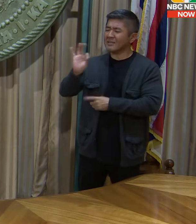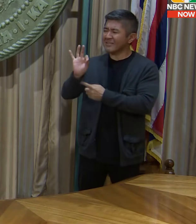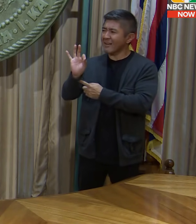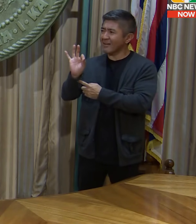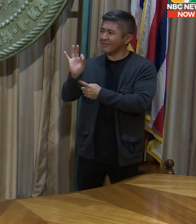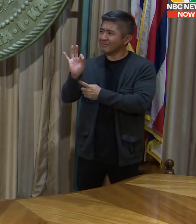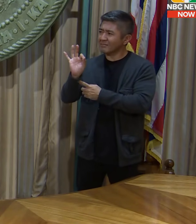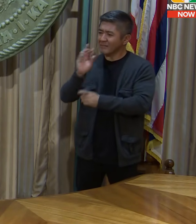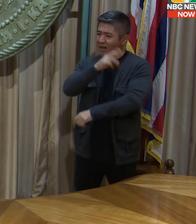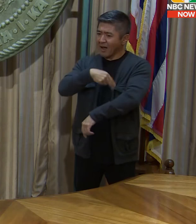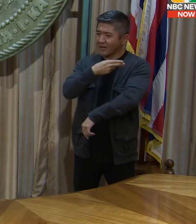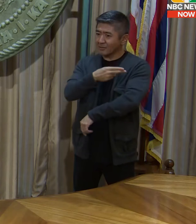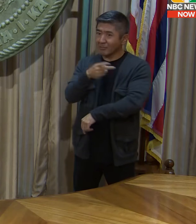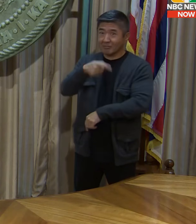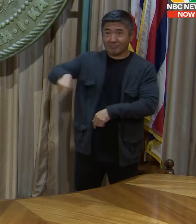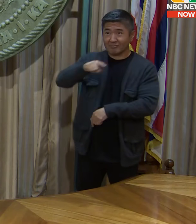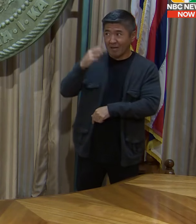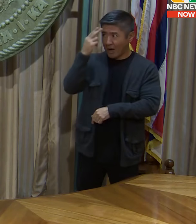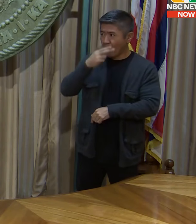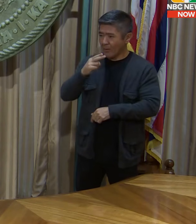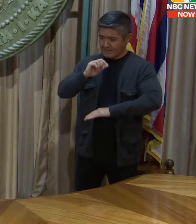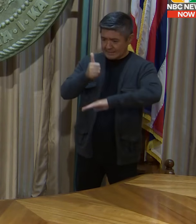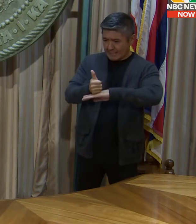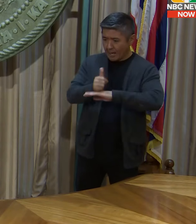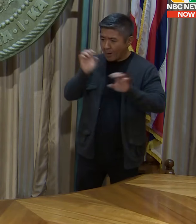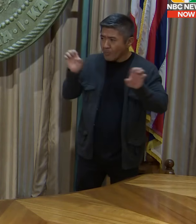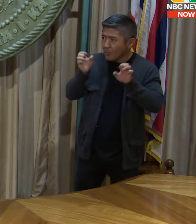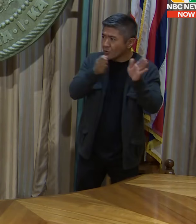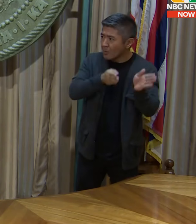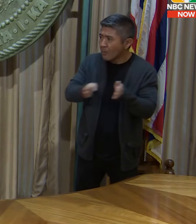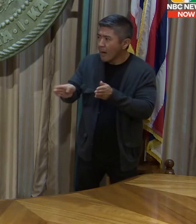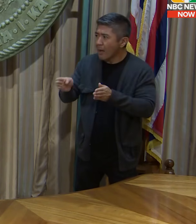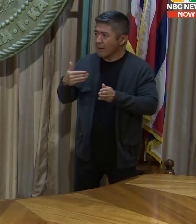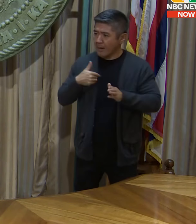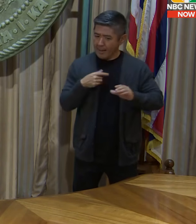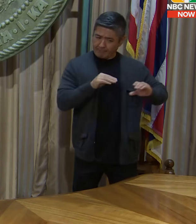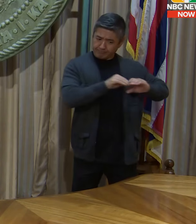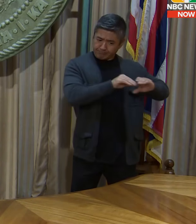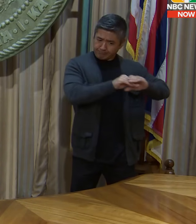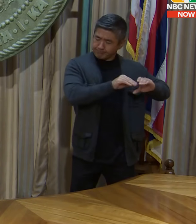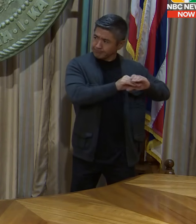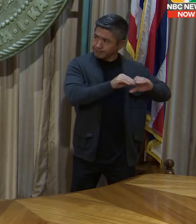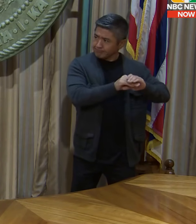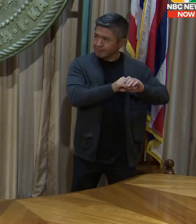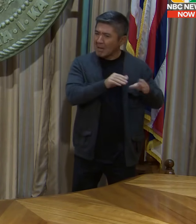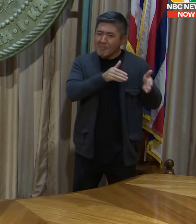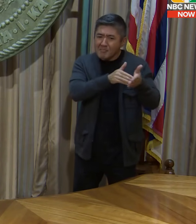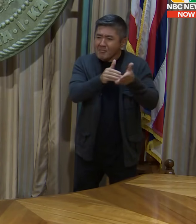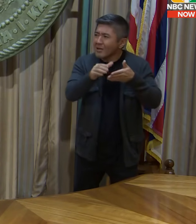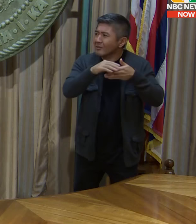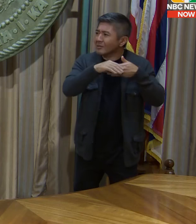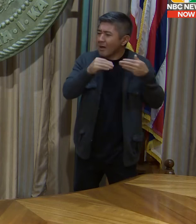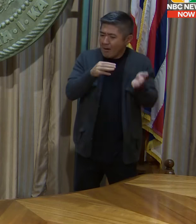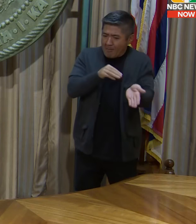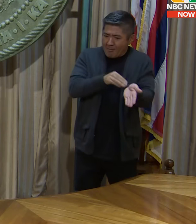in Hawaii put together an emergency plan which included several stockpiles filled with millions of dollars worth of medical